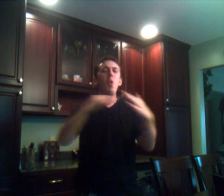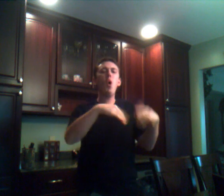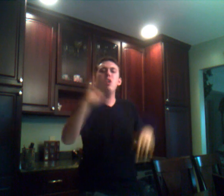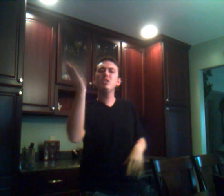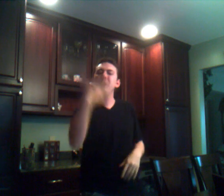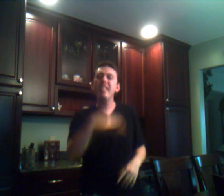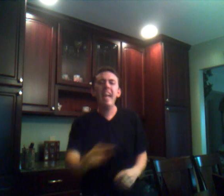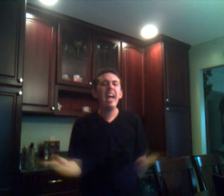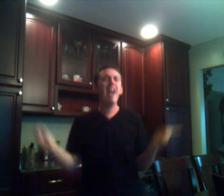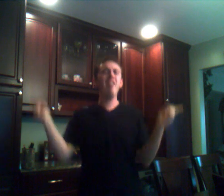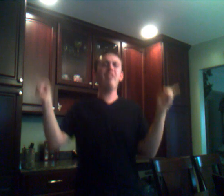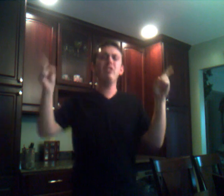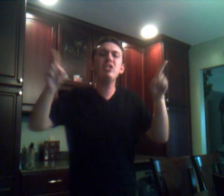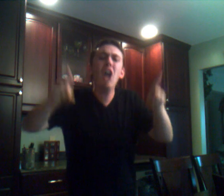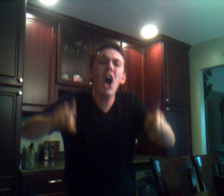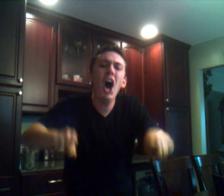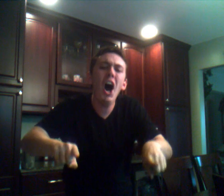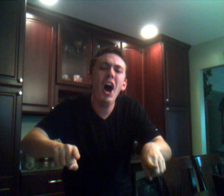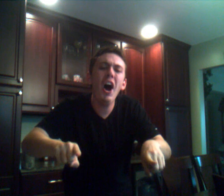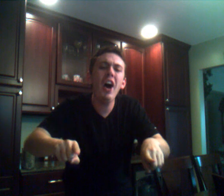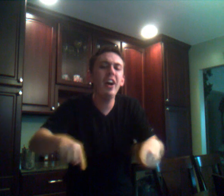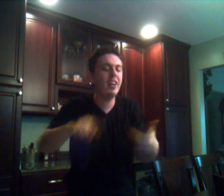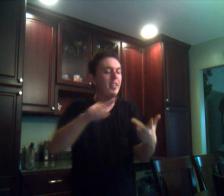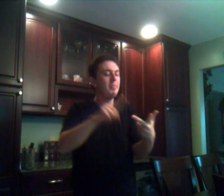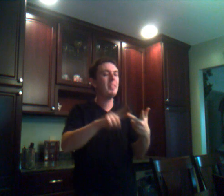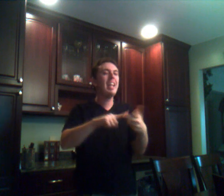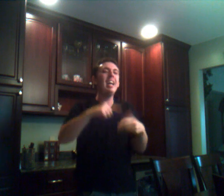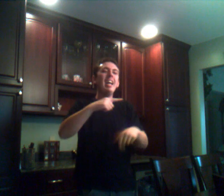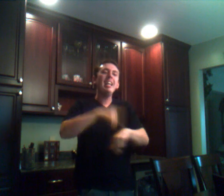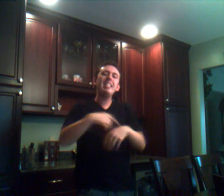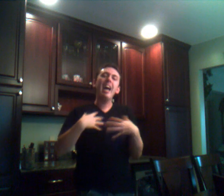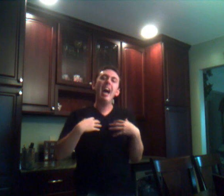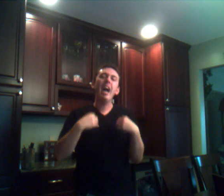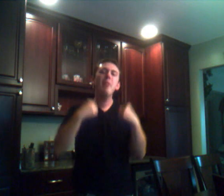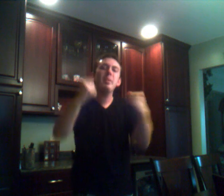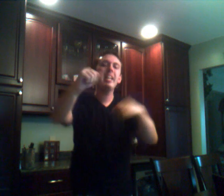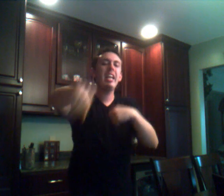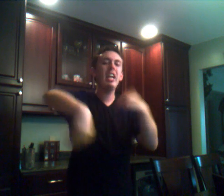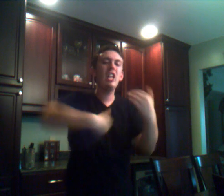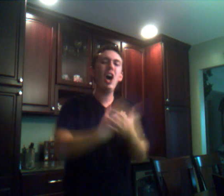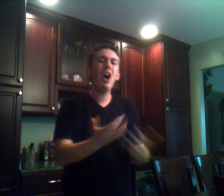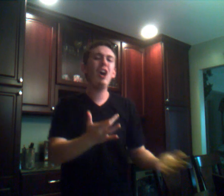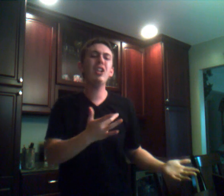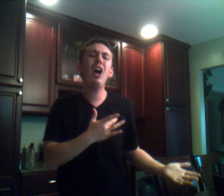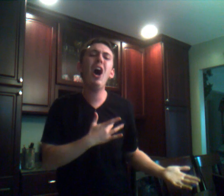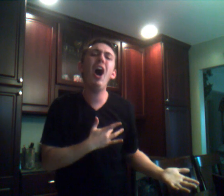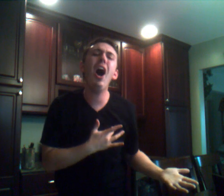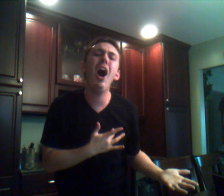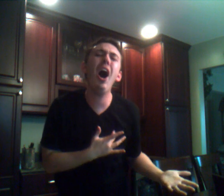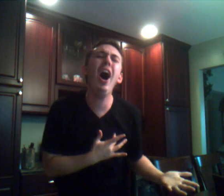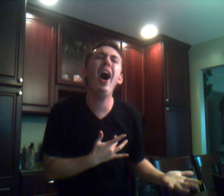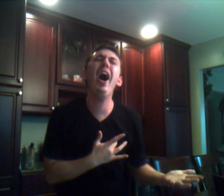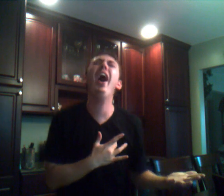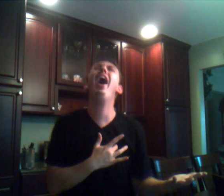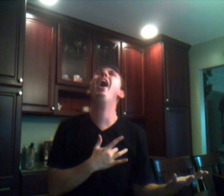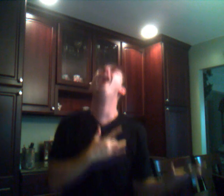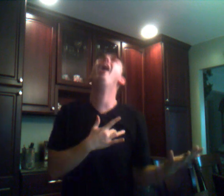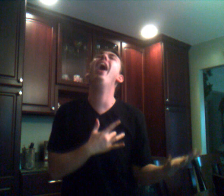wars will never Never start And time will heal no harm All